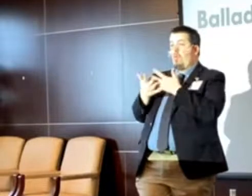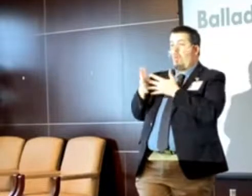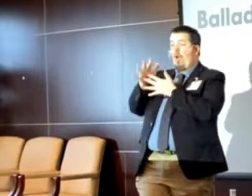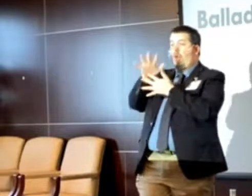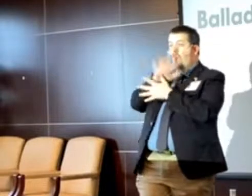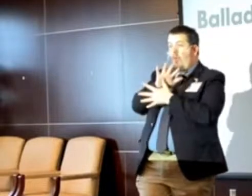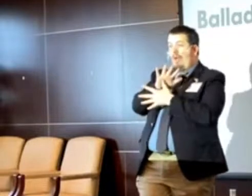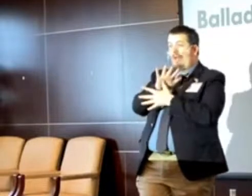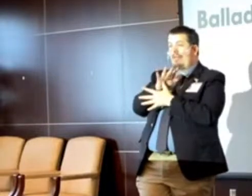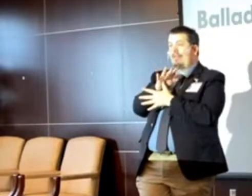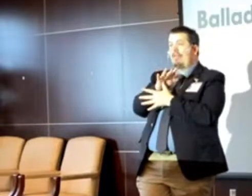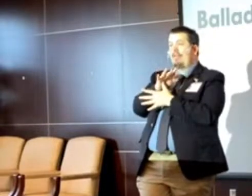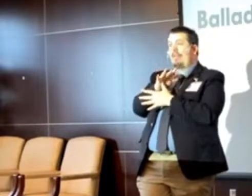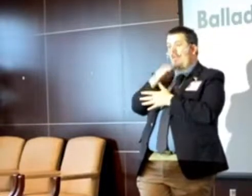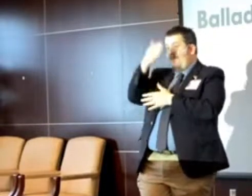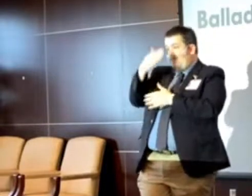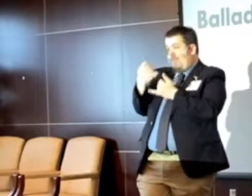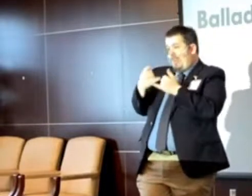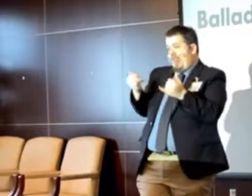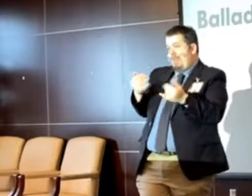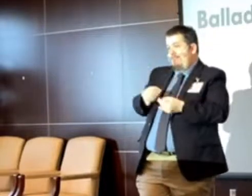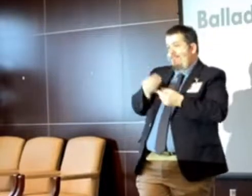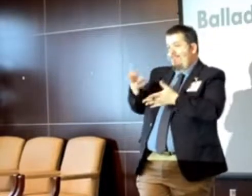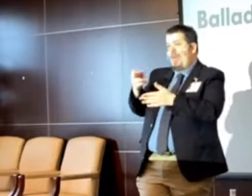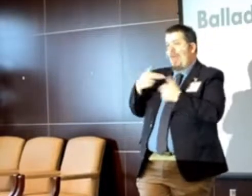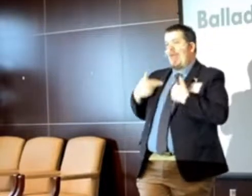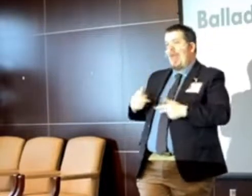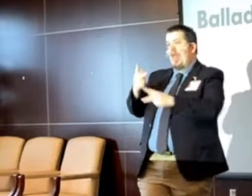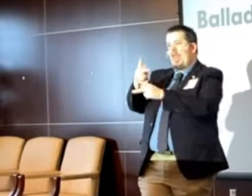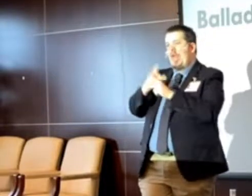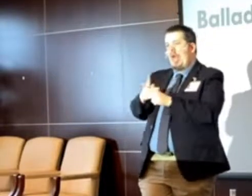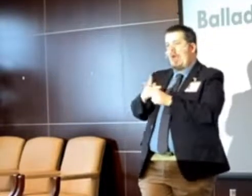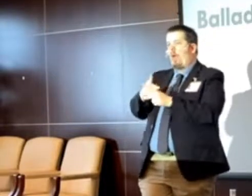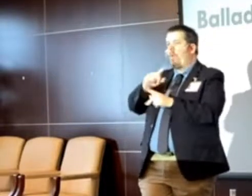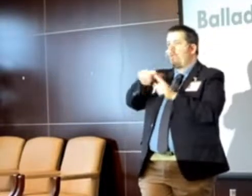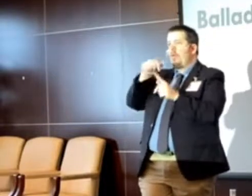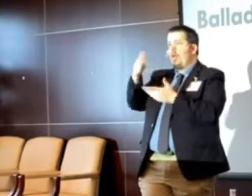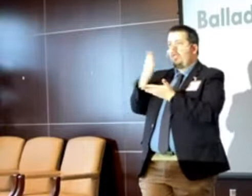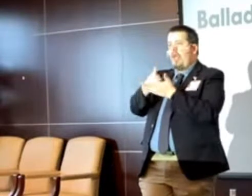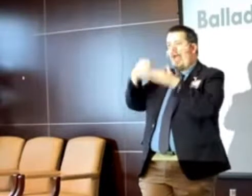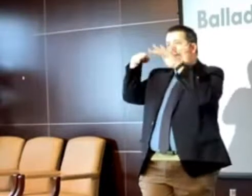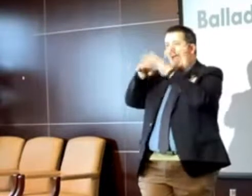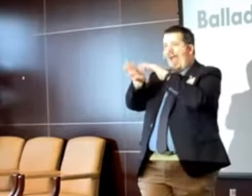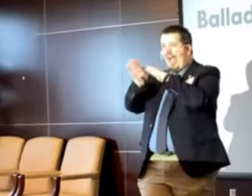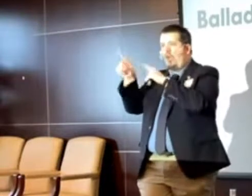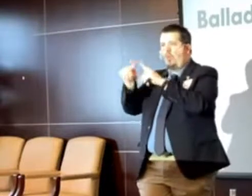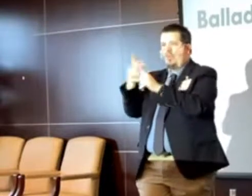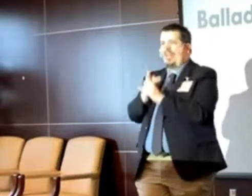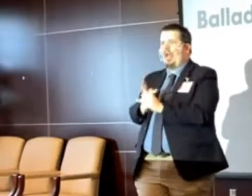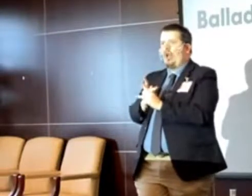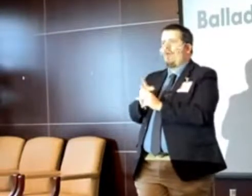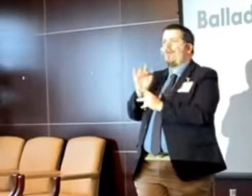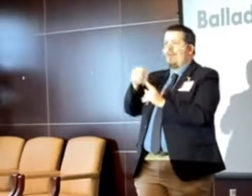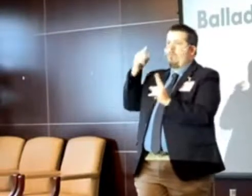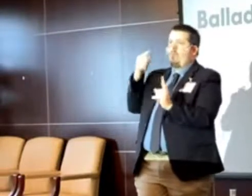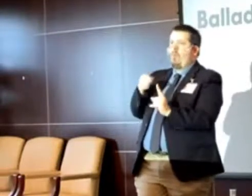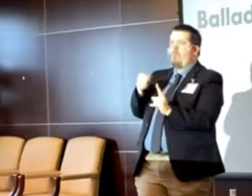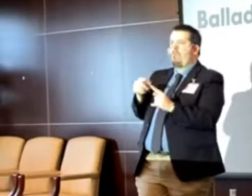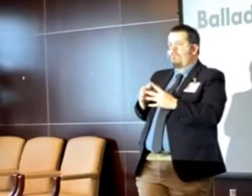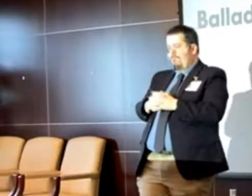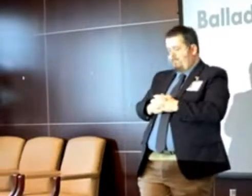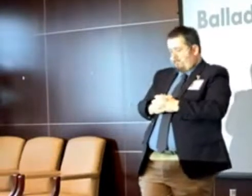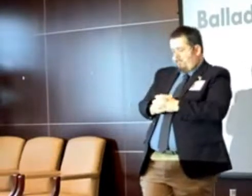prioritizing today is the frontline delivery of healthcare without interrupting access to care. And that's what this is about.